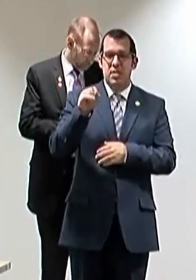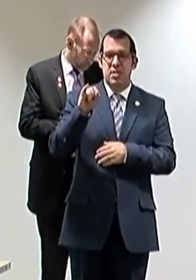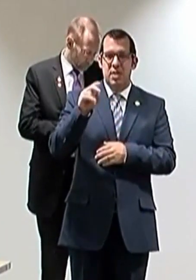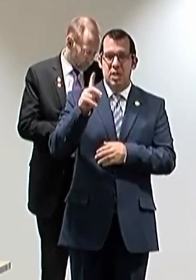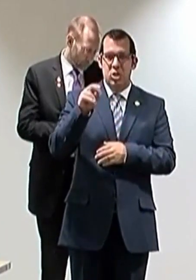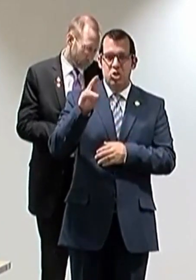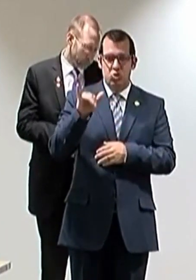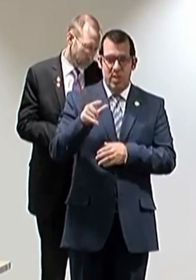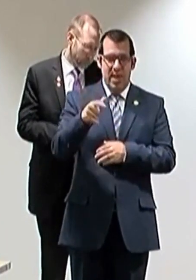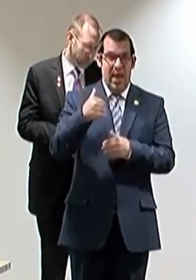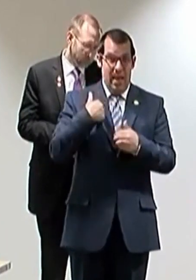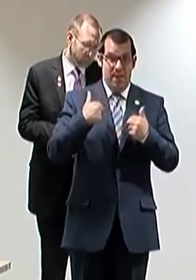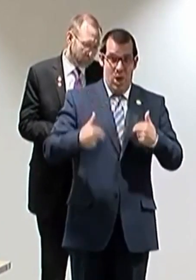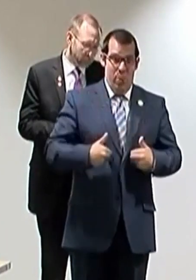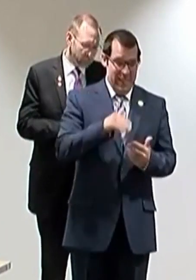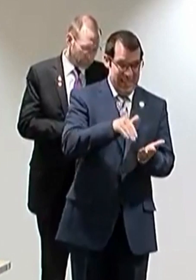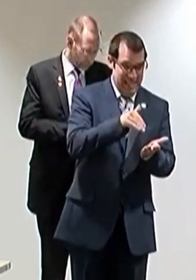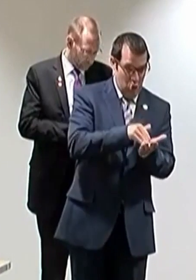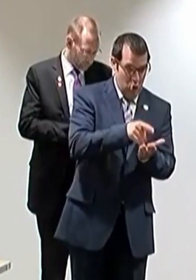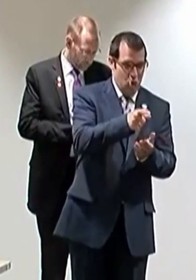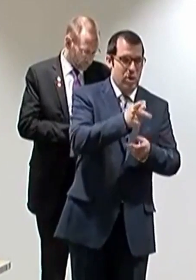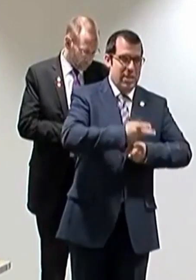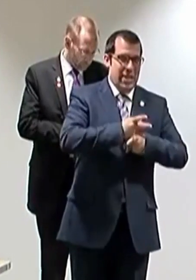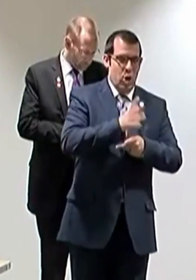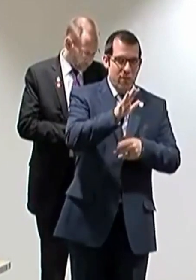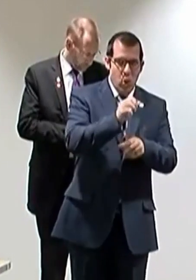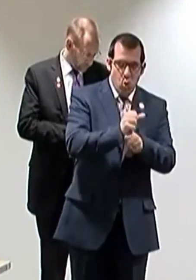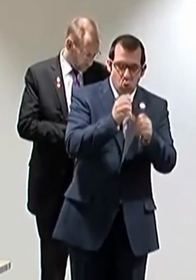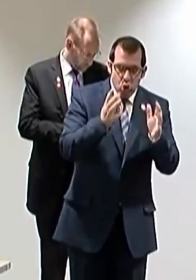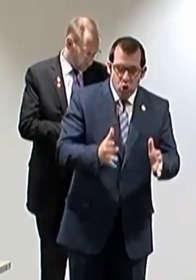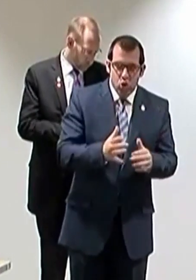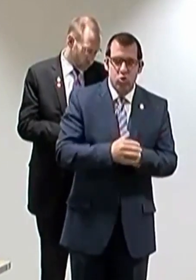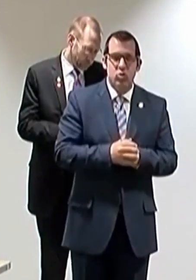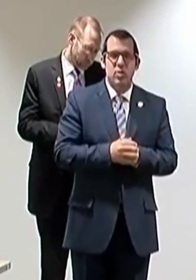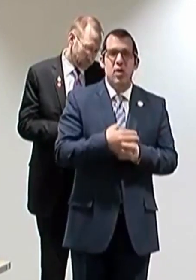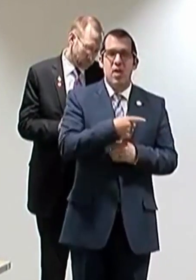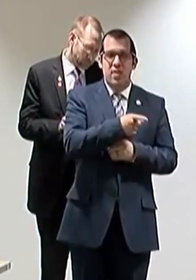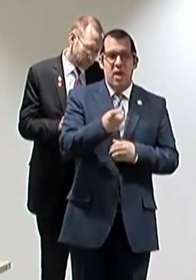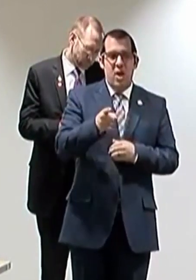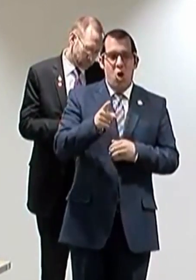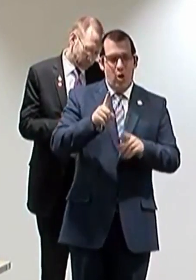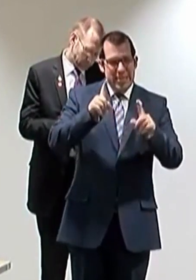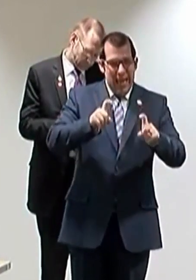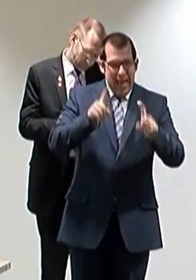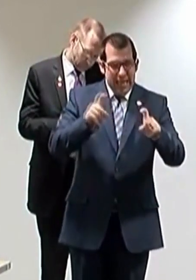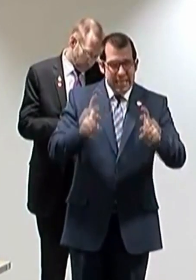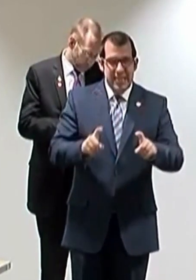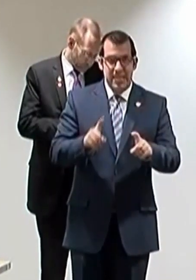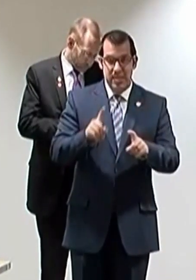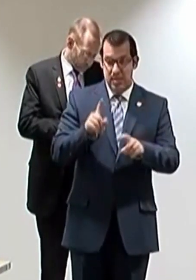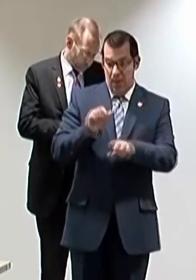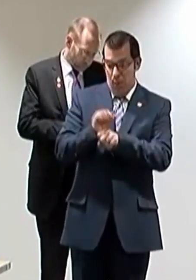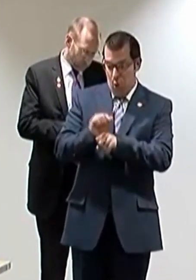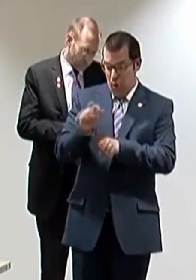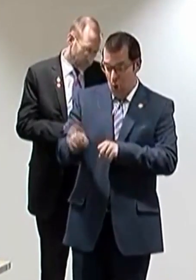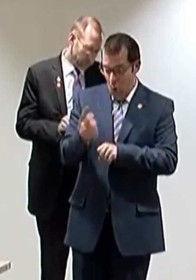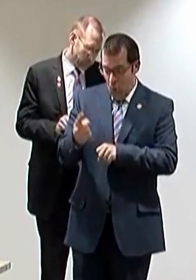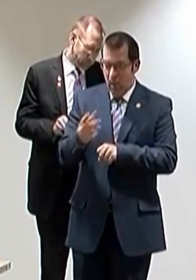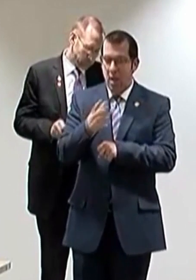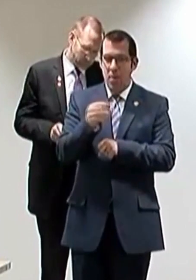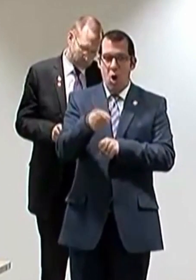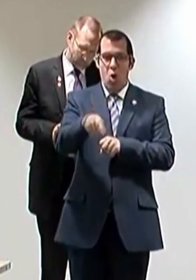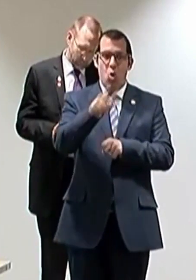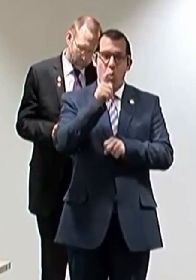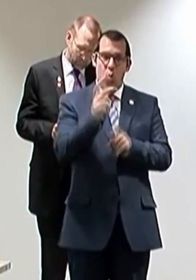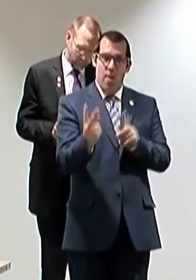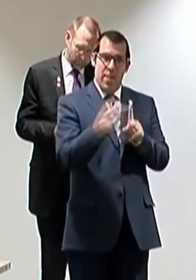centers at their plants that will help take care of their workers. They are testing not just employees, but they're testing